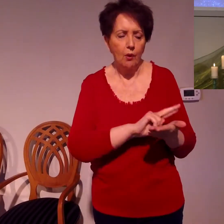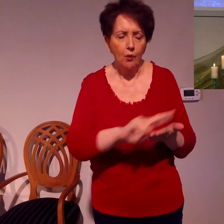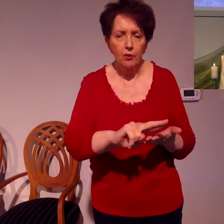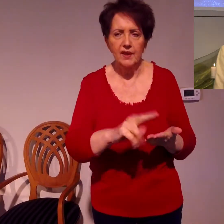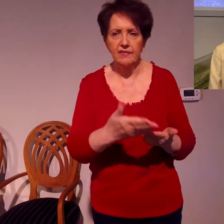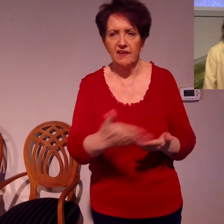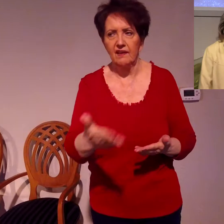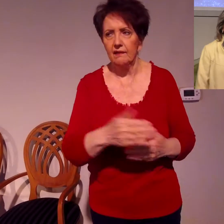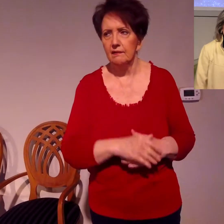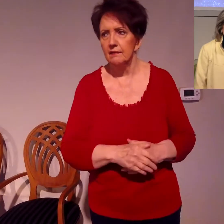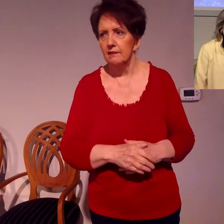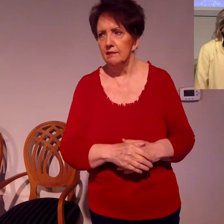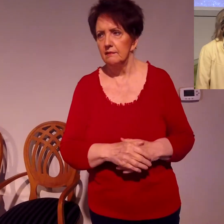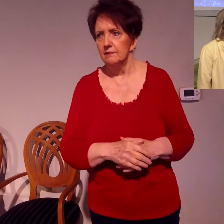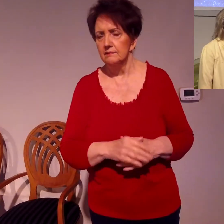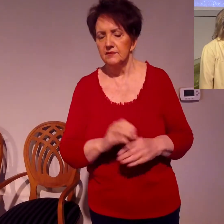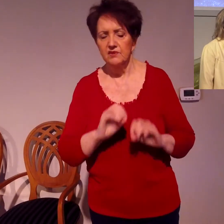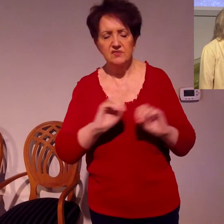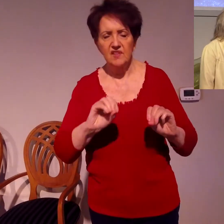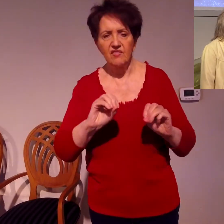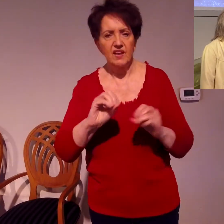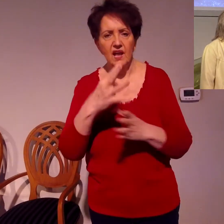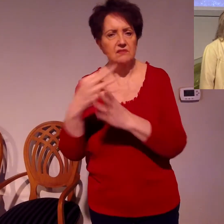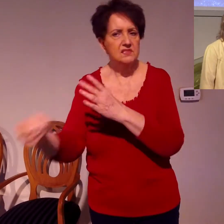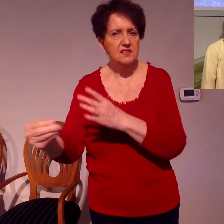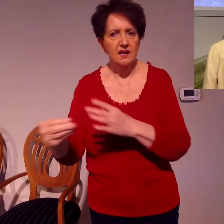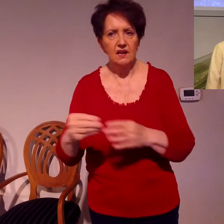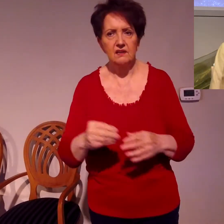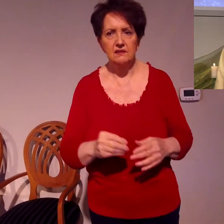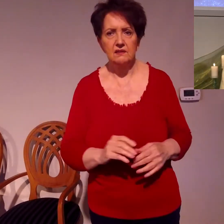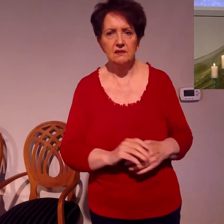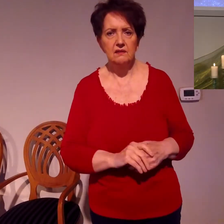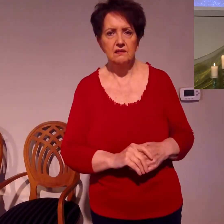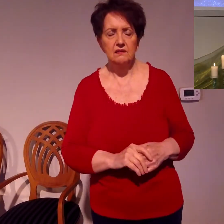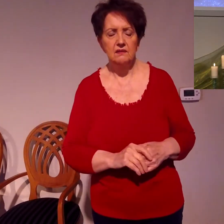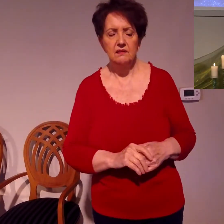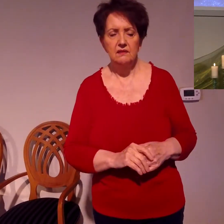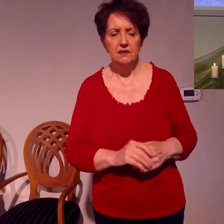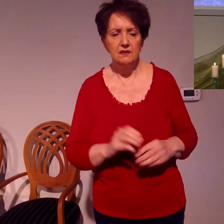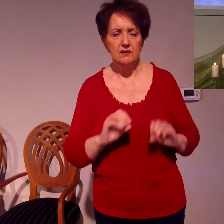There's nothing that's left out. That's lacking in it.